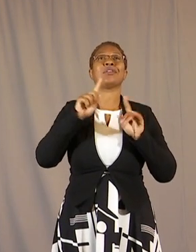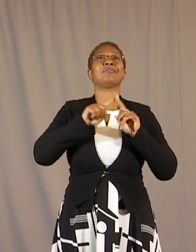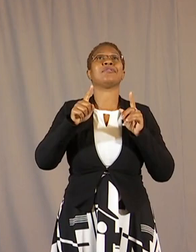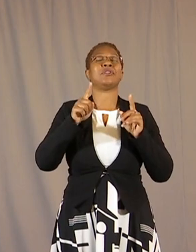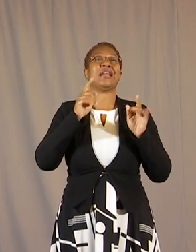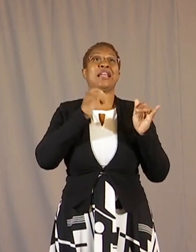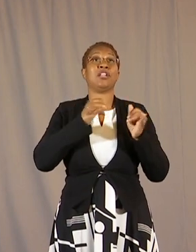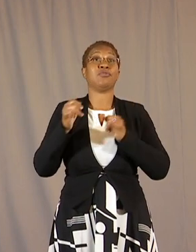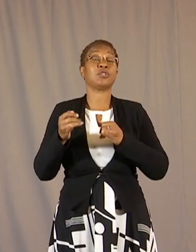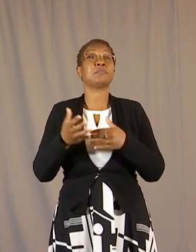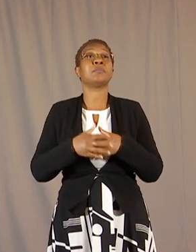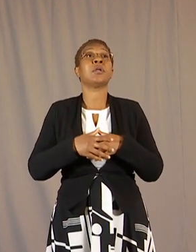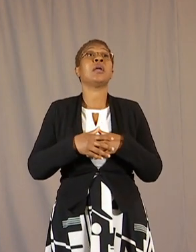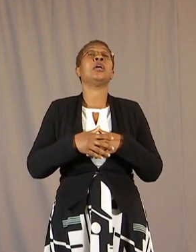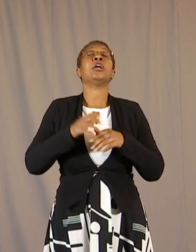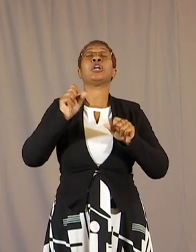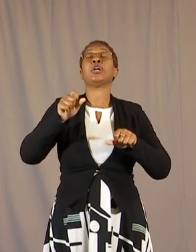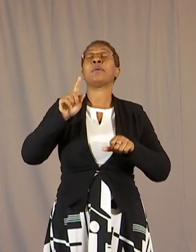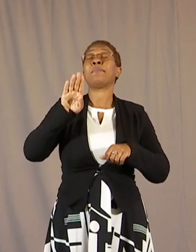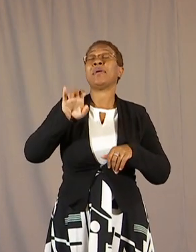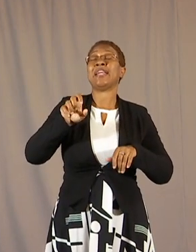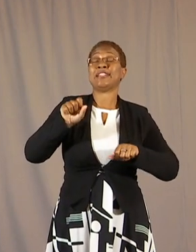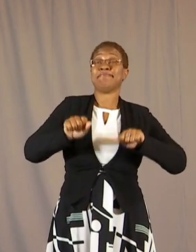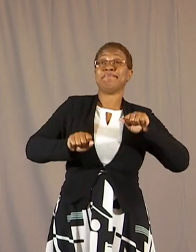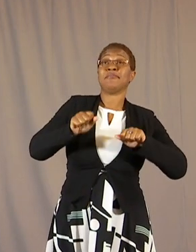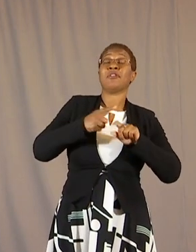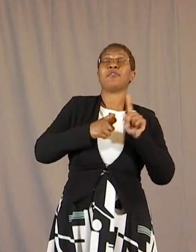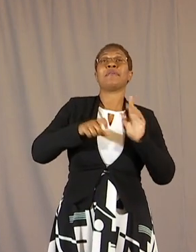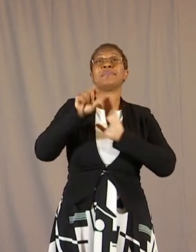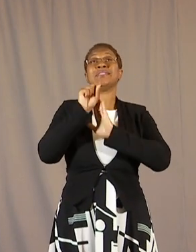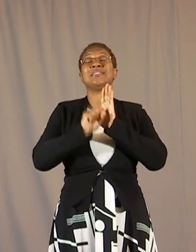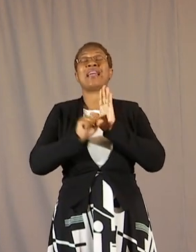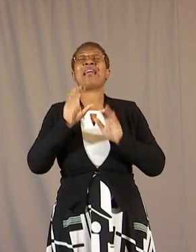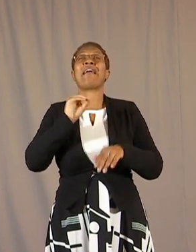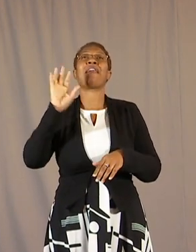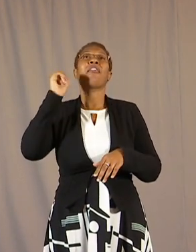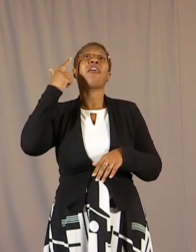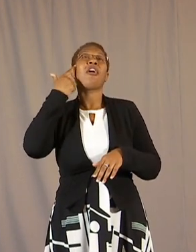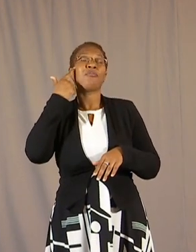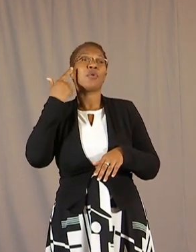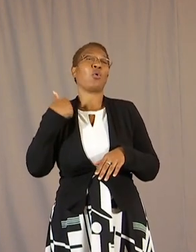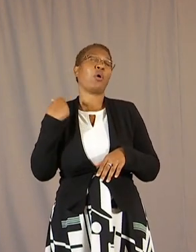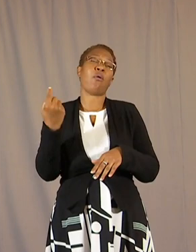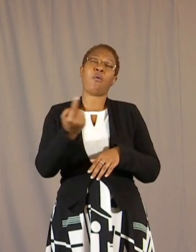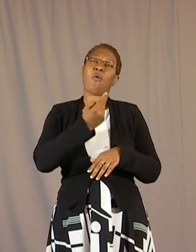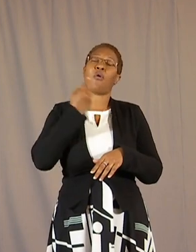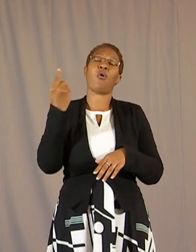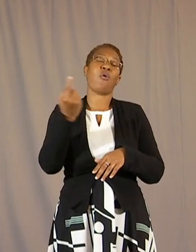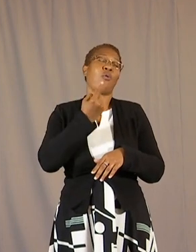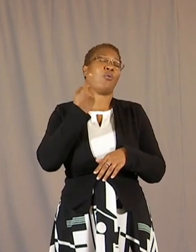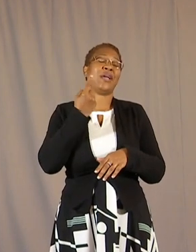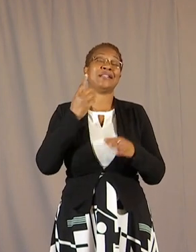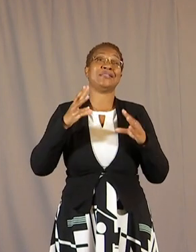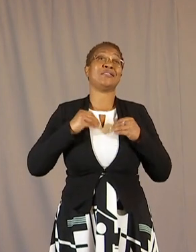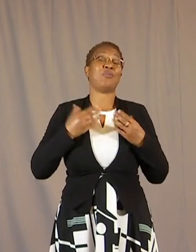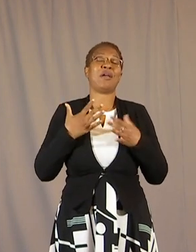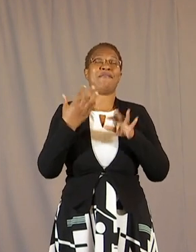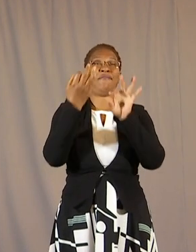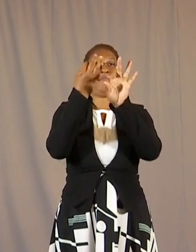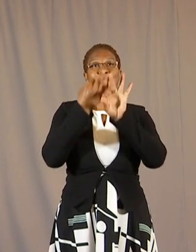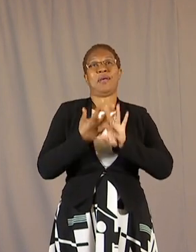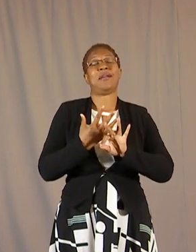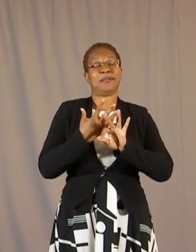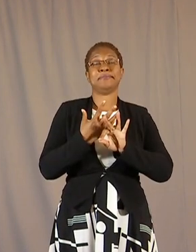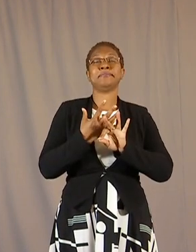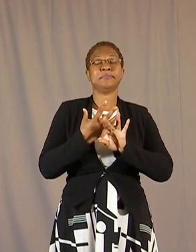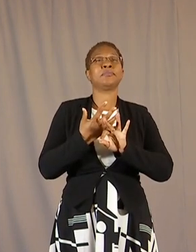there might be some hesitancy from state and government officials, we're always welcoming feedback,